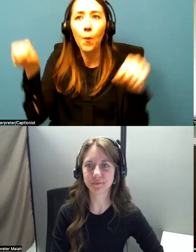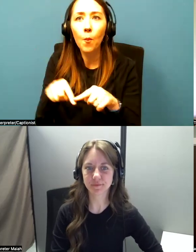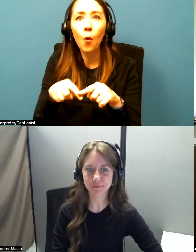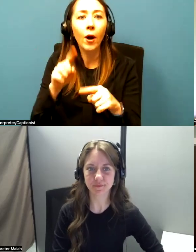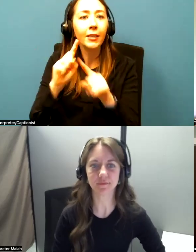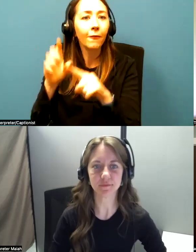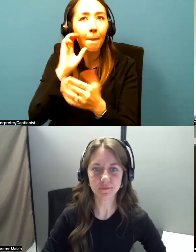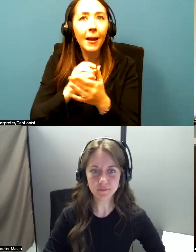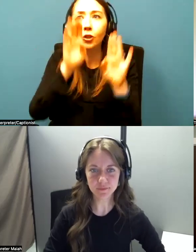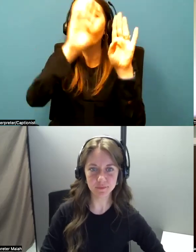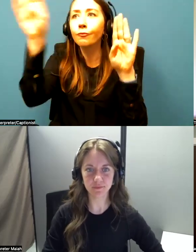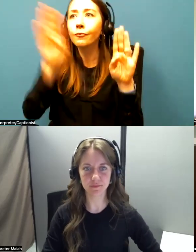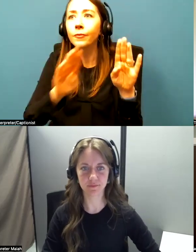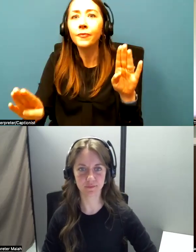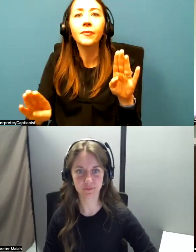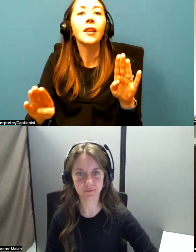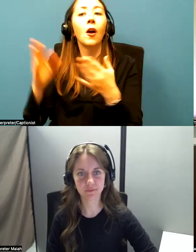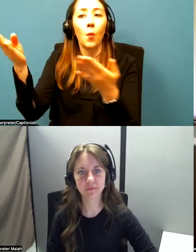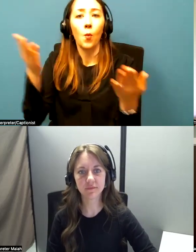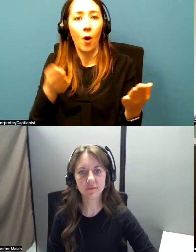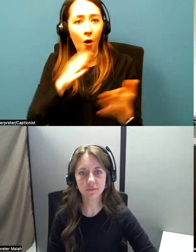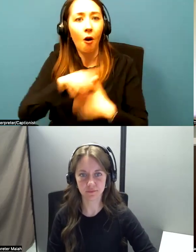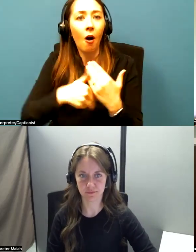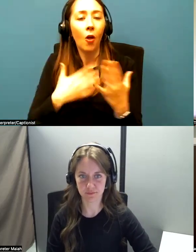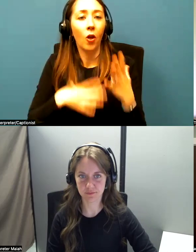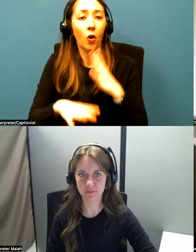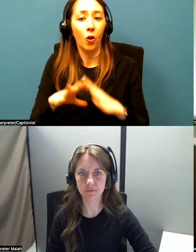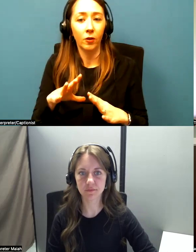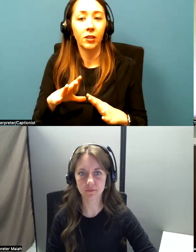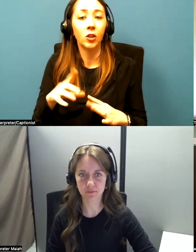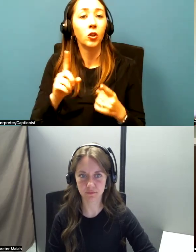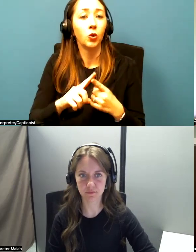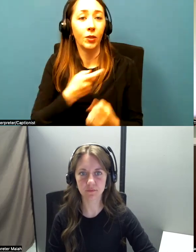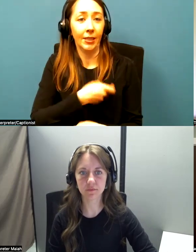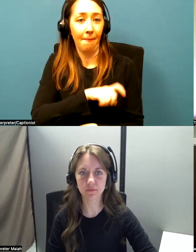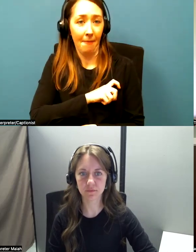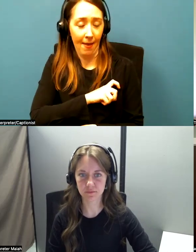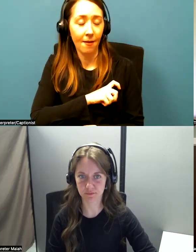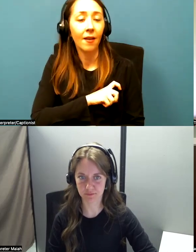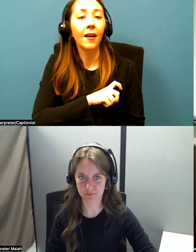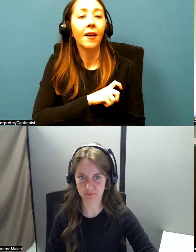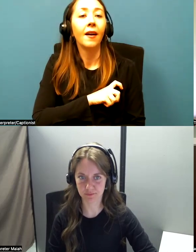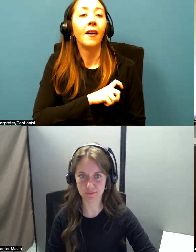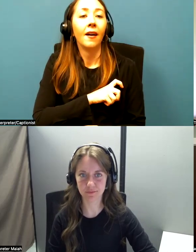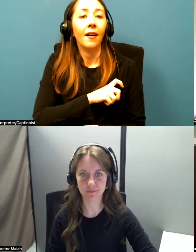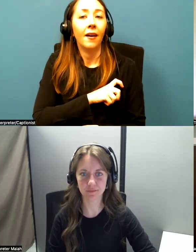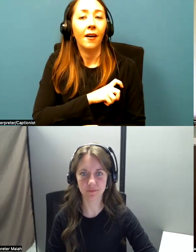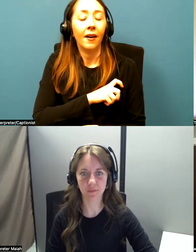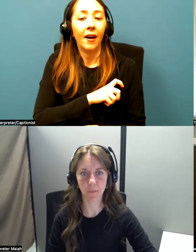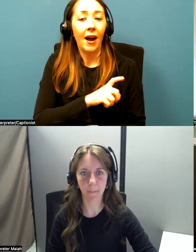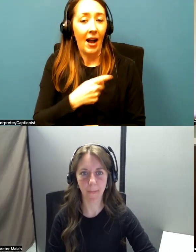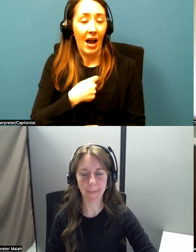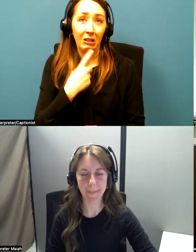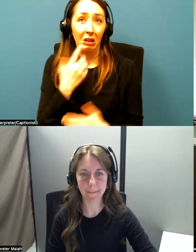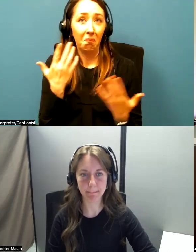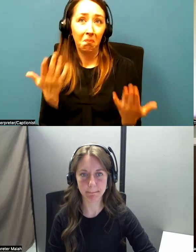our fittings in LA, and then we brought all of the clothes ourselves to Spain. And then, I just